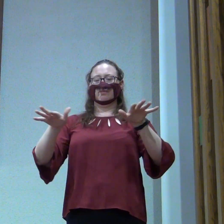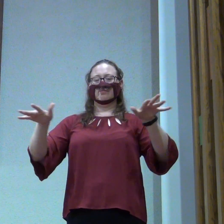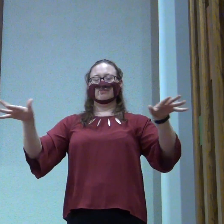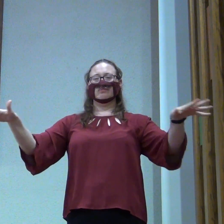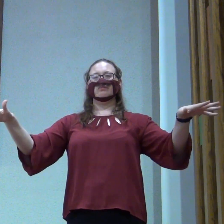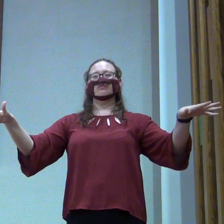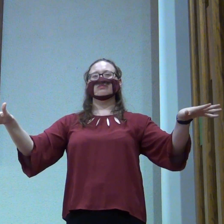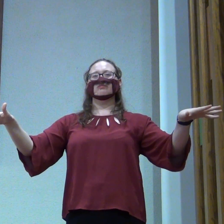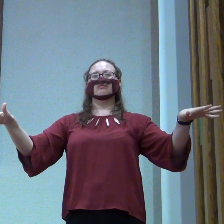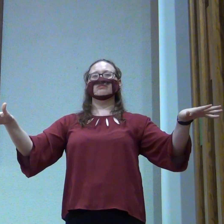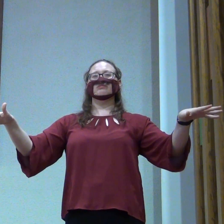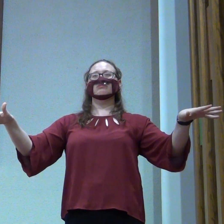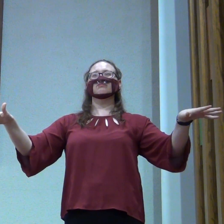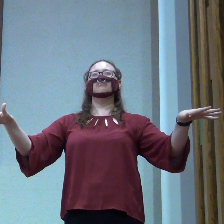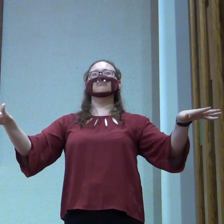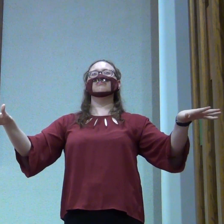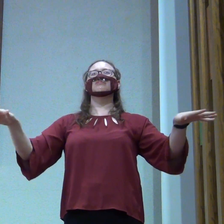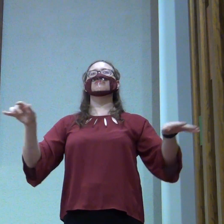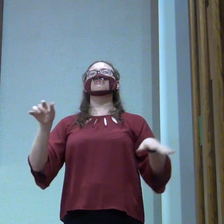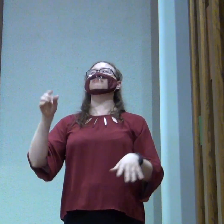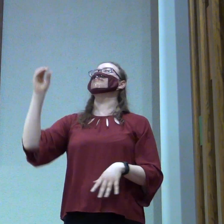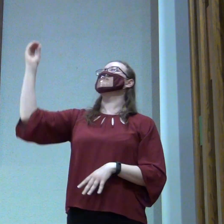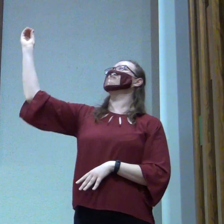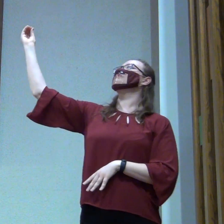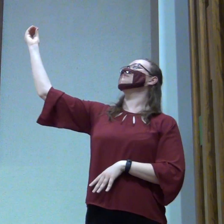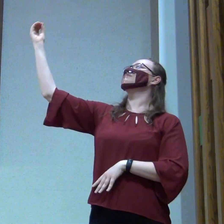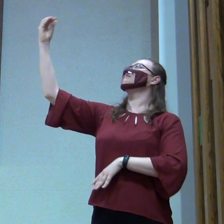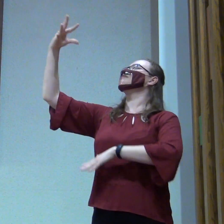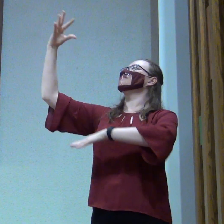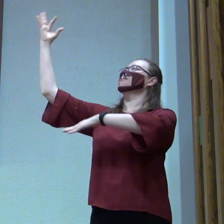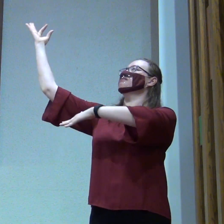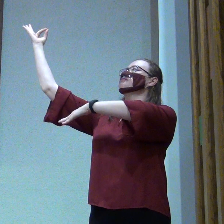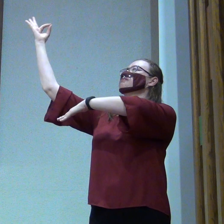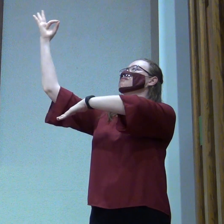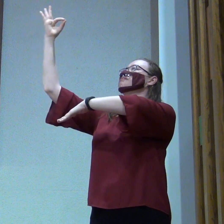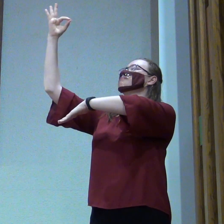On the horizon, the sun was setting.